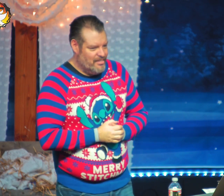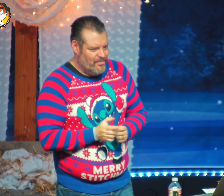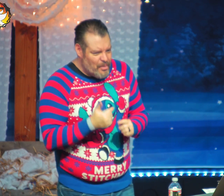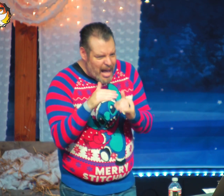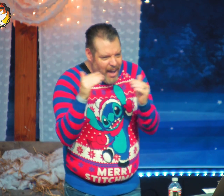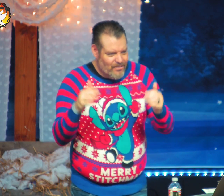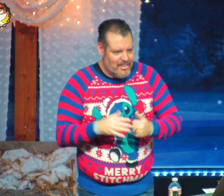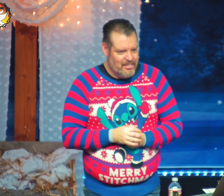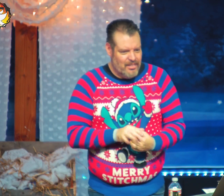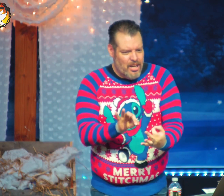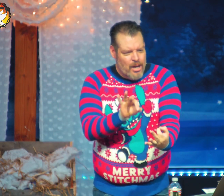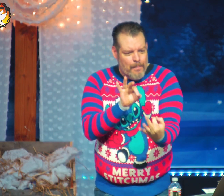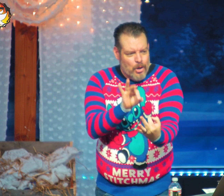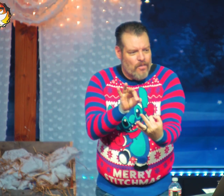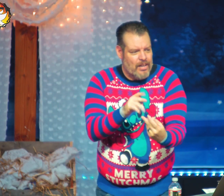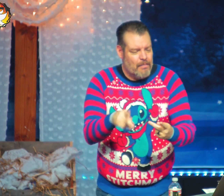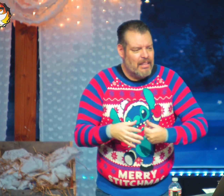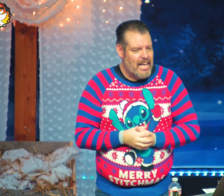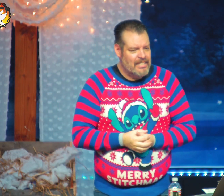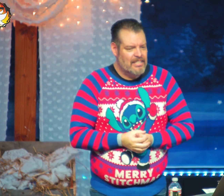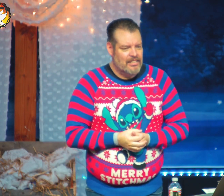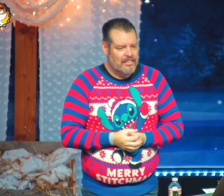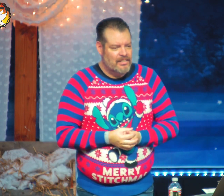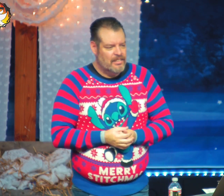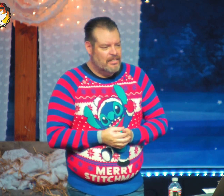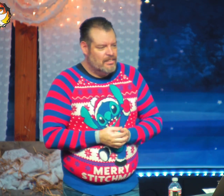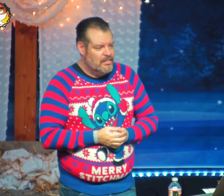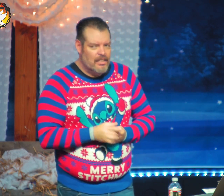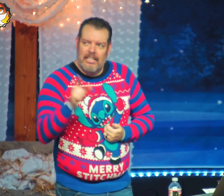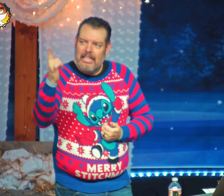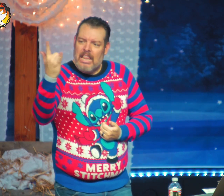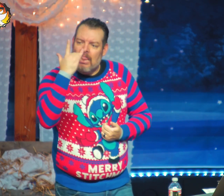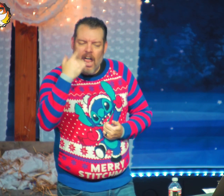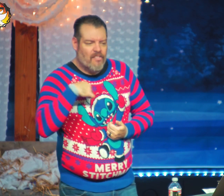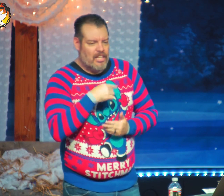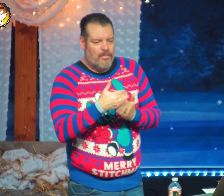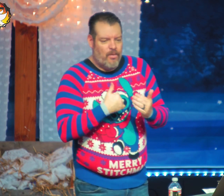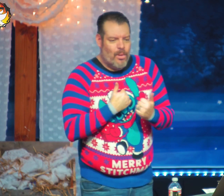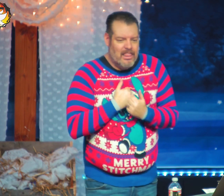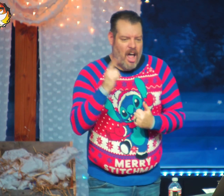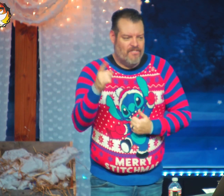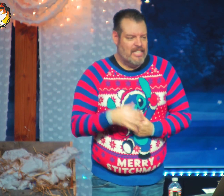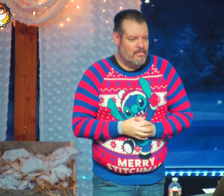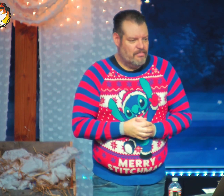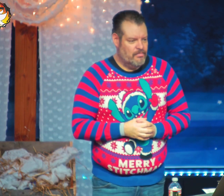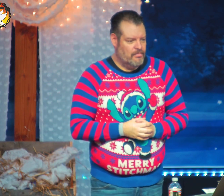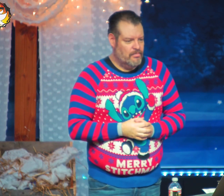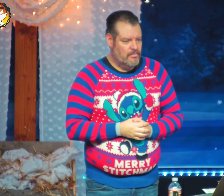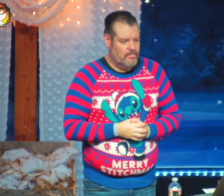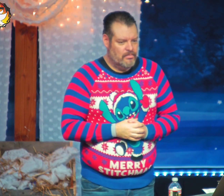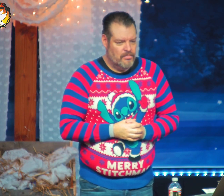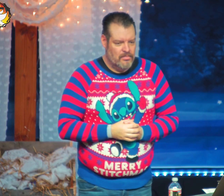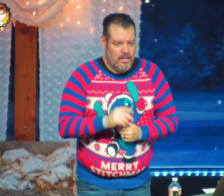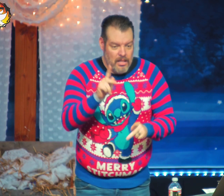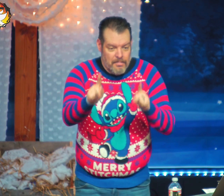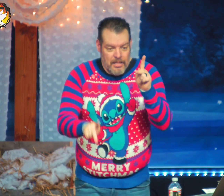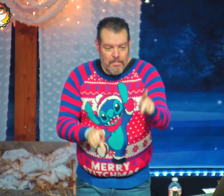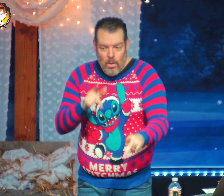We celebrate Christmas and we can rejoice because of Jesus Christ and what he's done for us. What